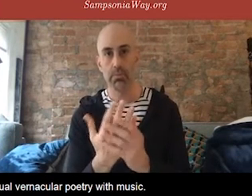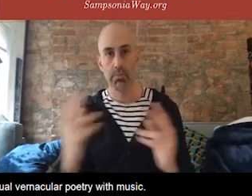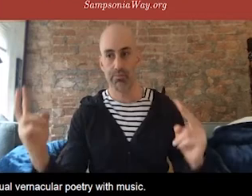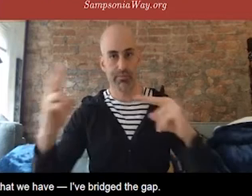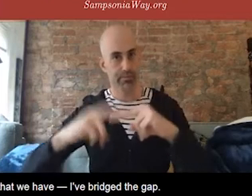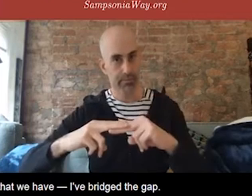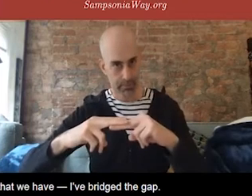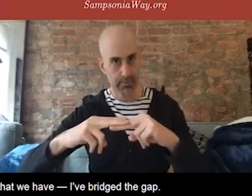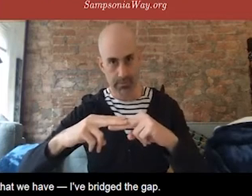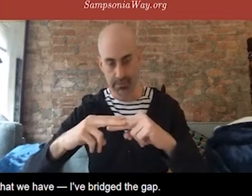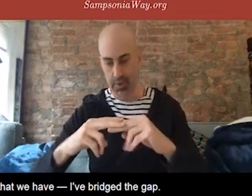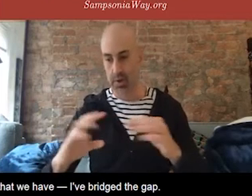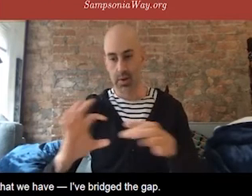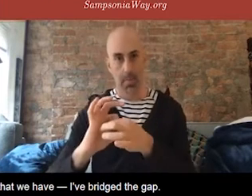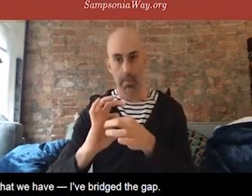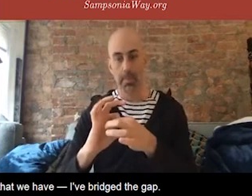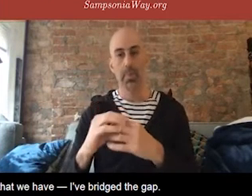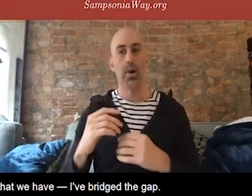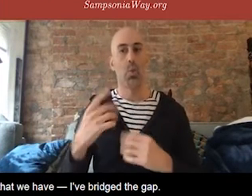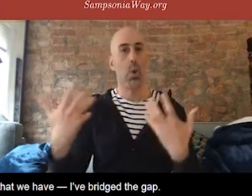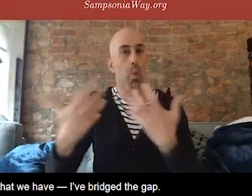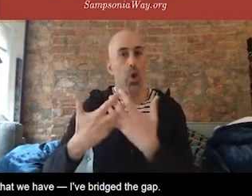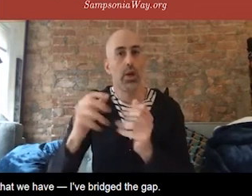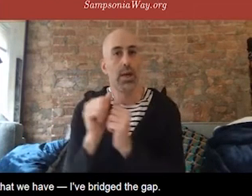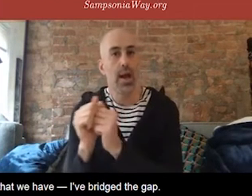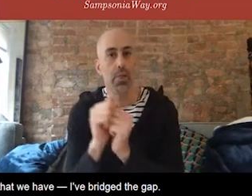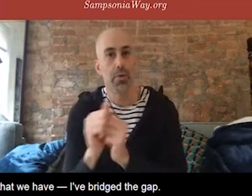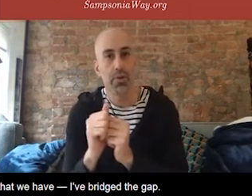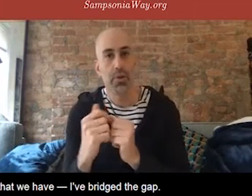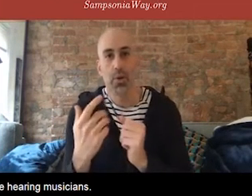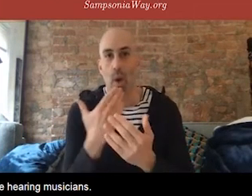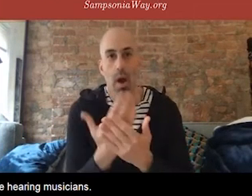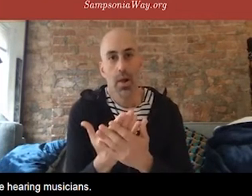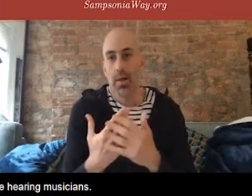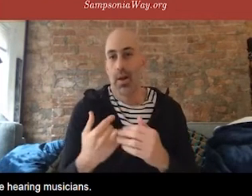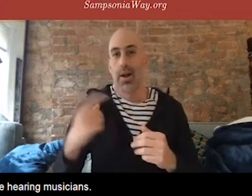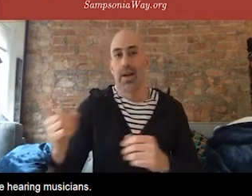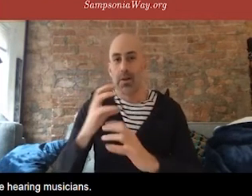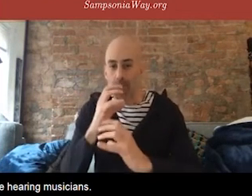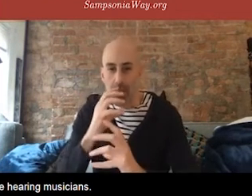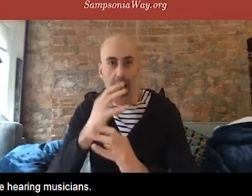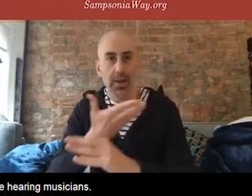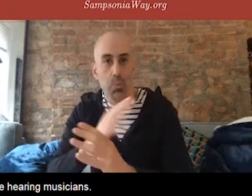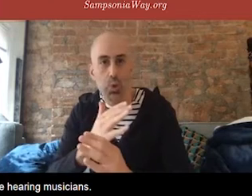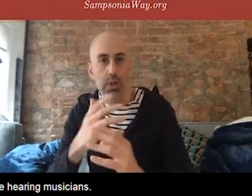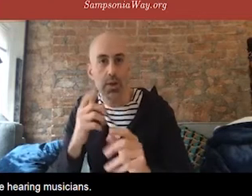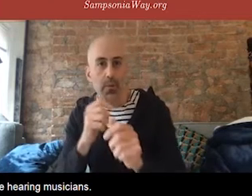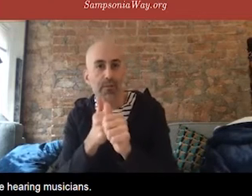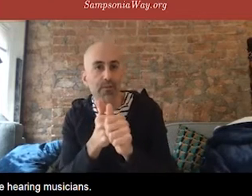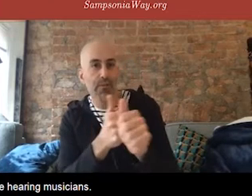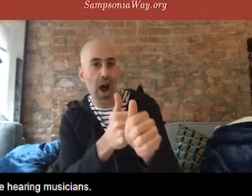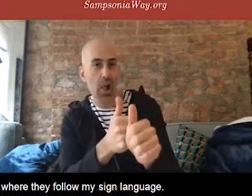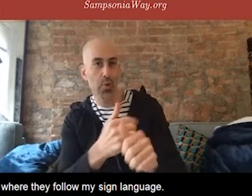poetry with music, and that went really well. That was one way that I've bridged the gap by working together with those